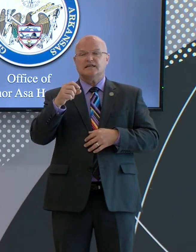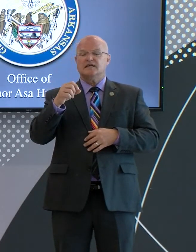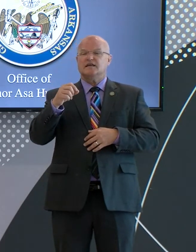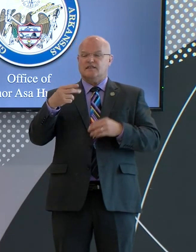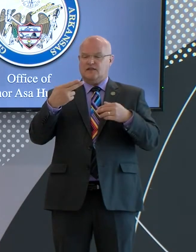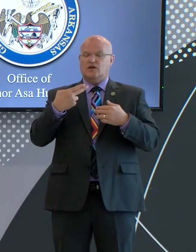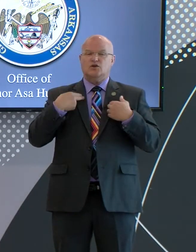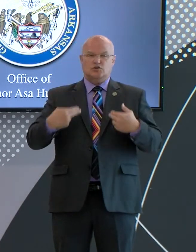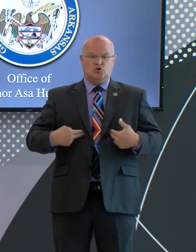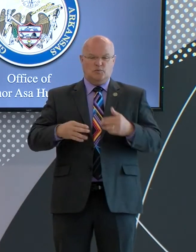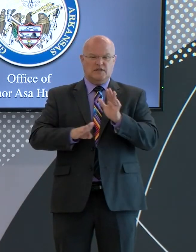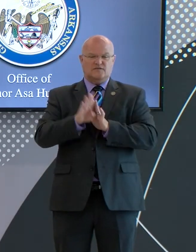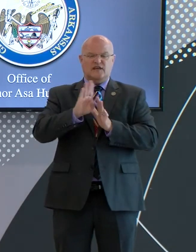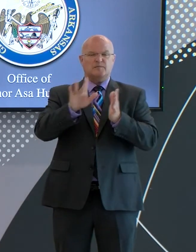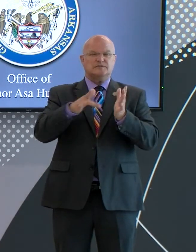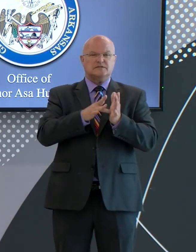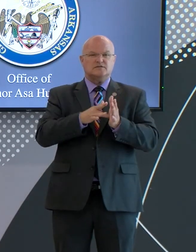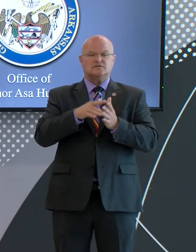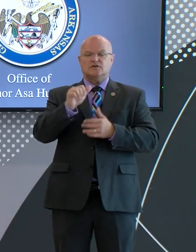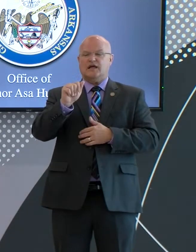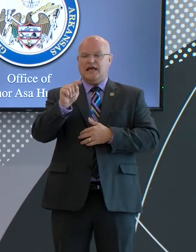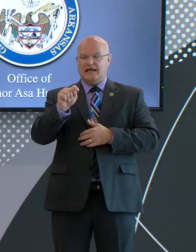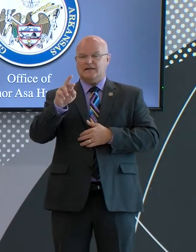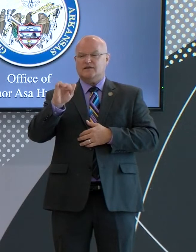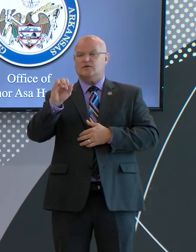are also at-risk areas.